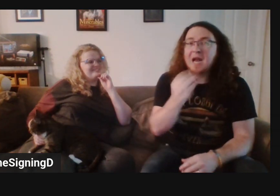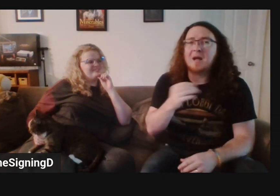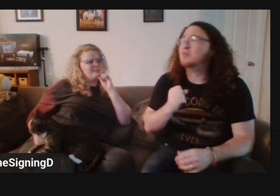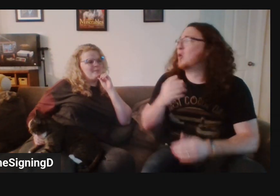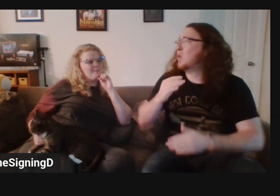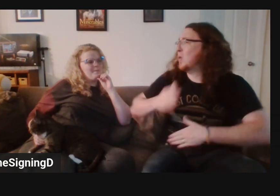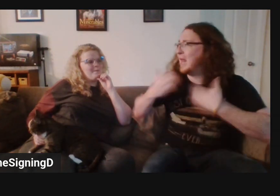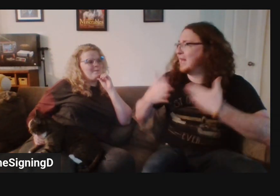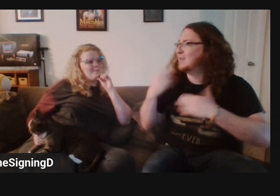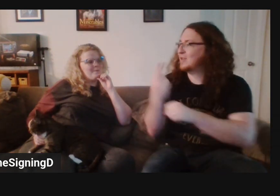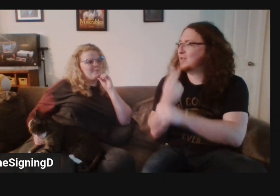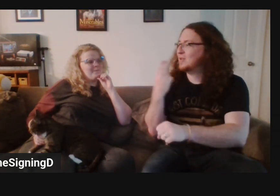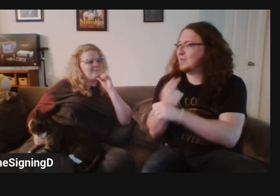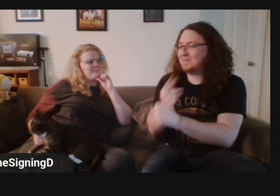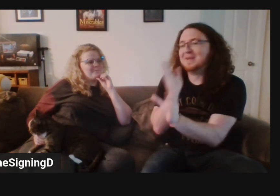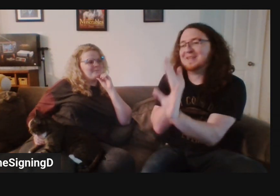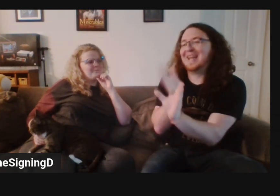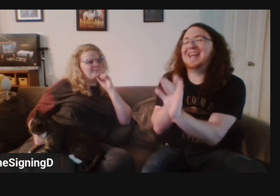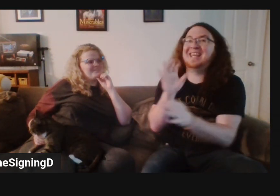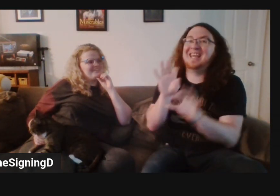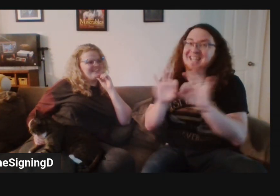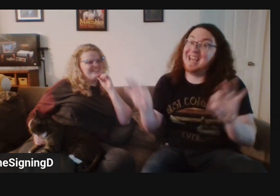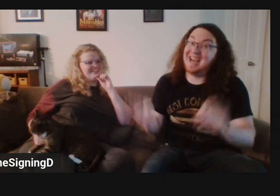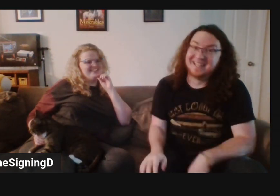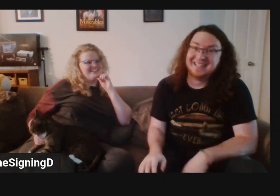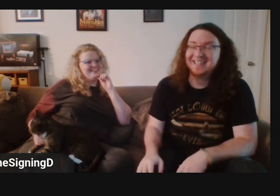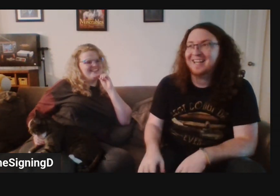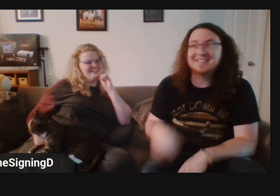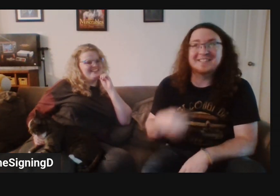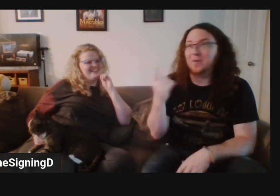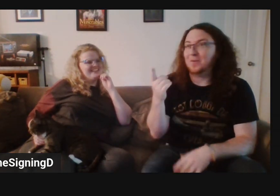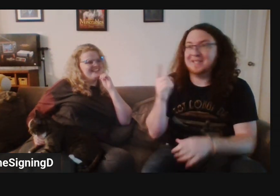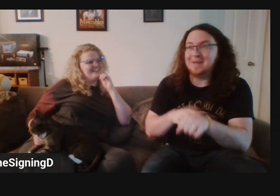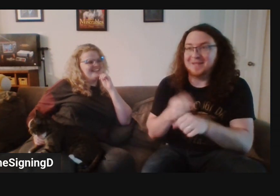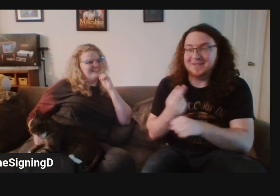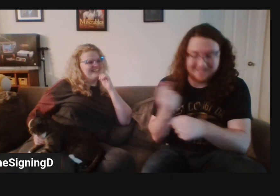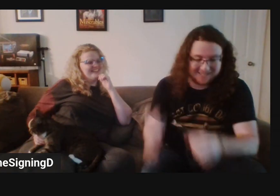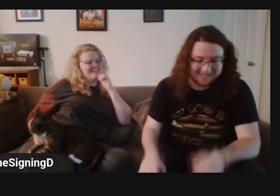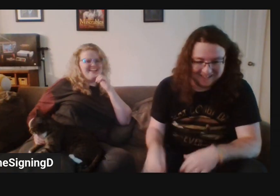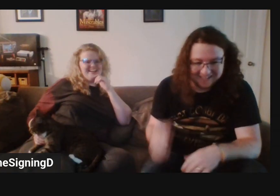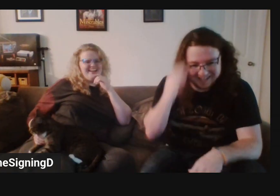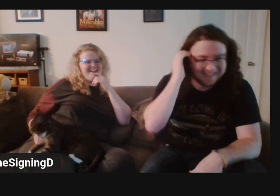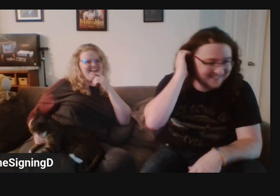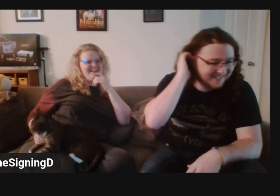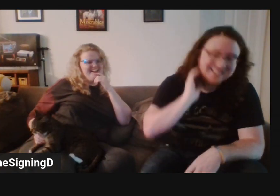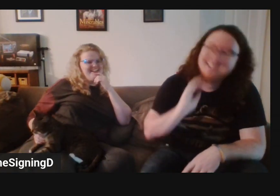glad you're using your psych degree. Yeah. Only time I use